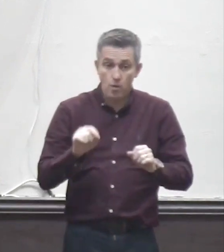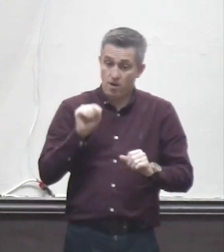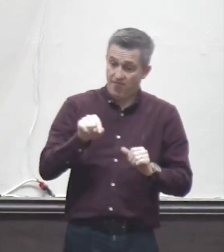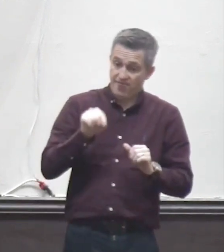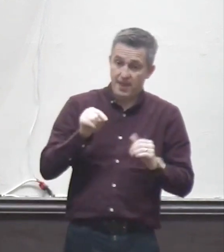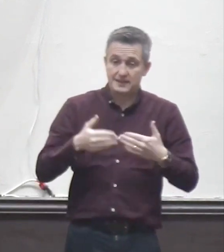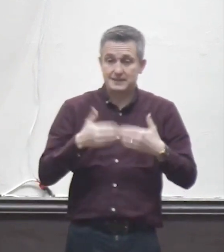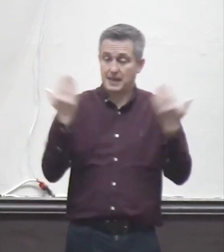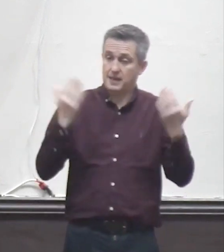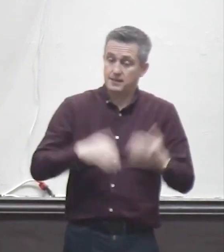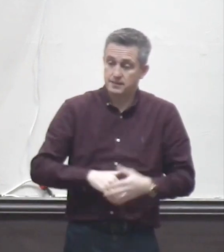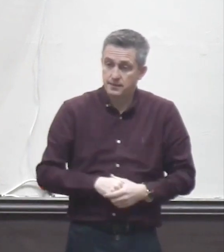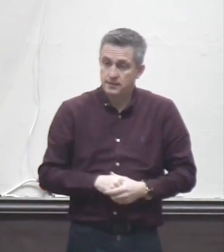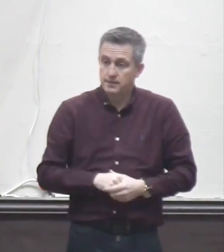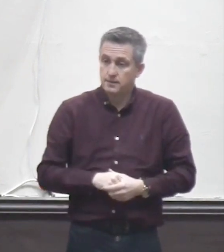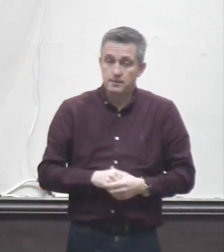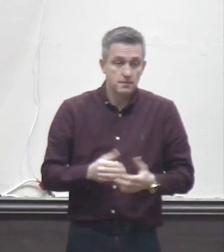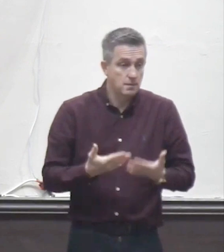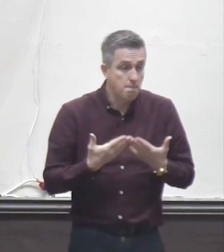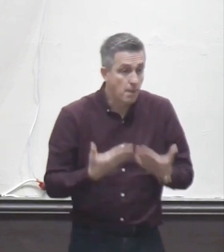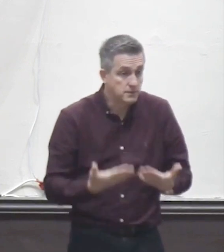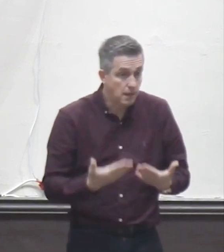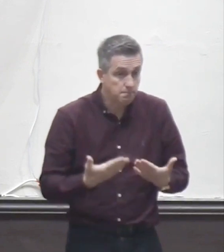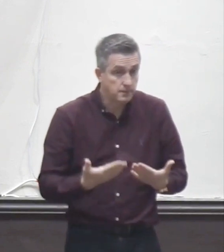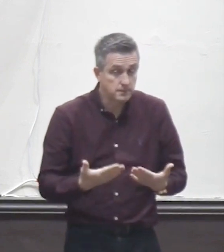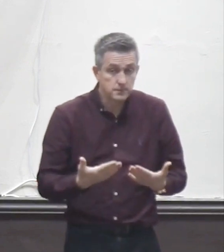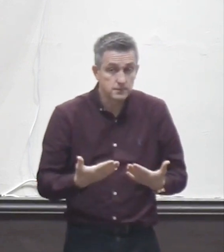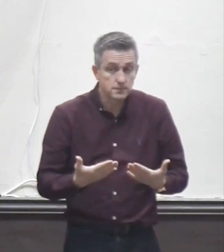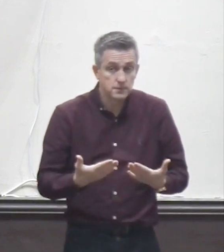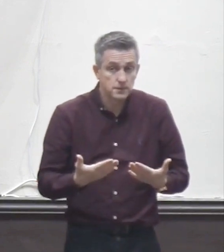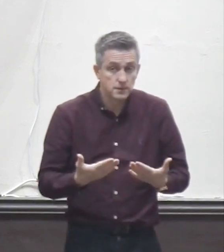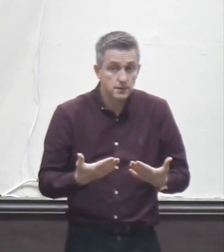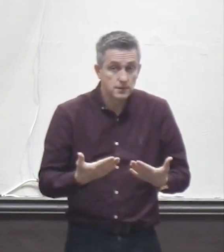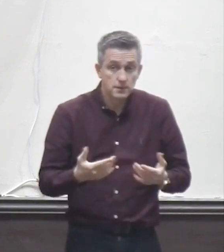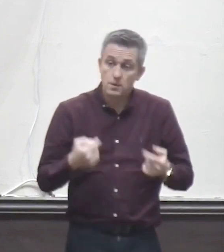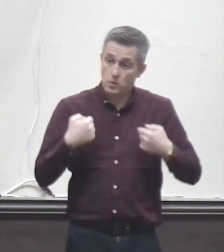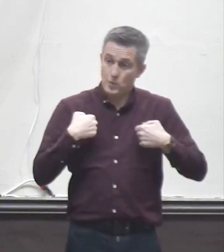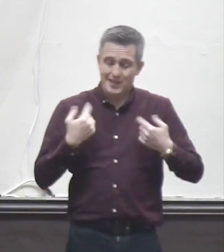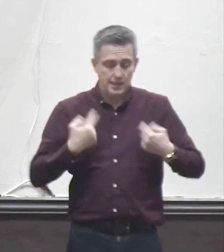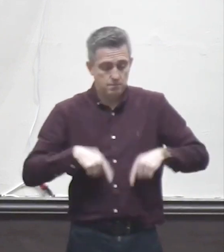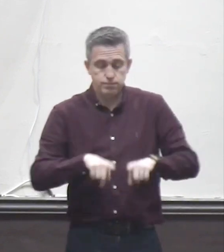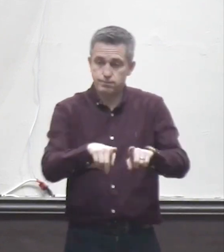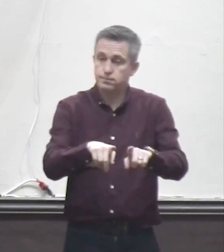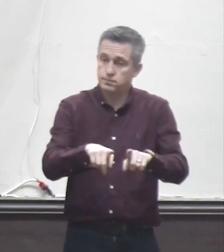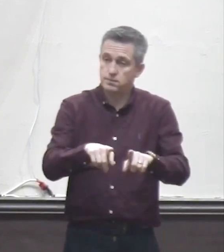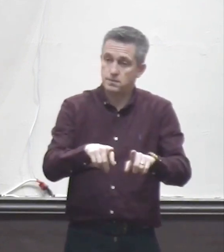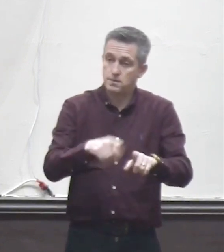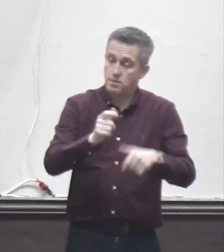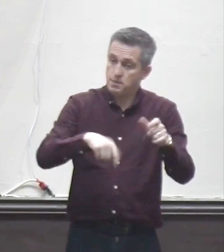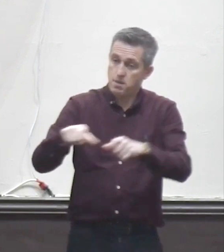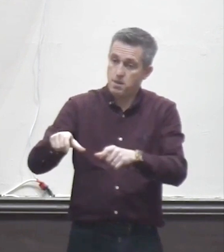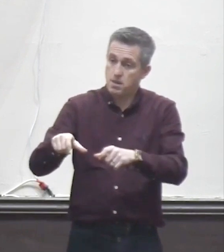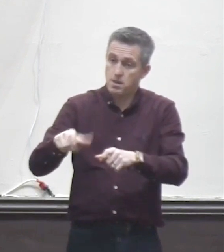day. As Muslims, we are coexistence, meaning we